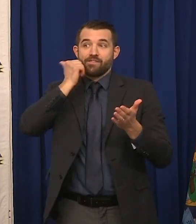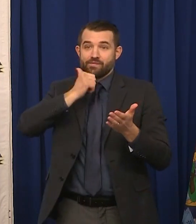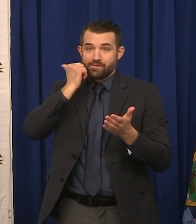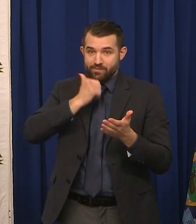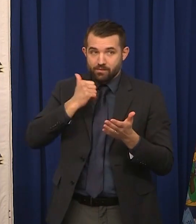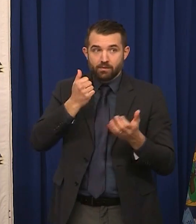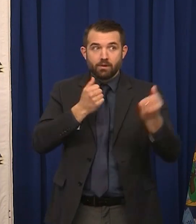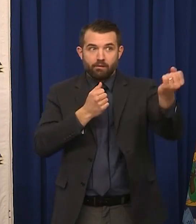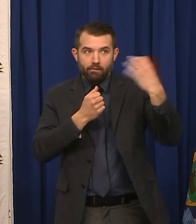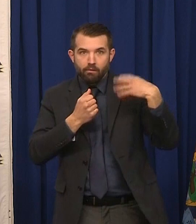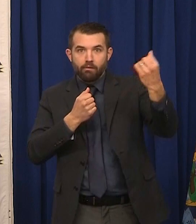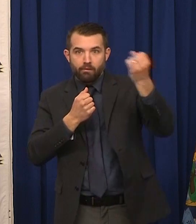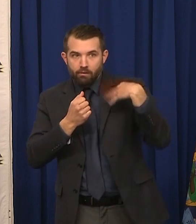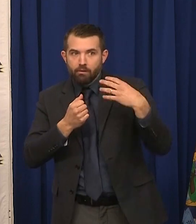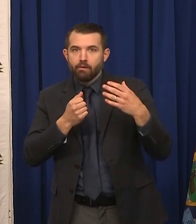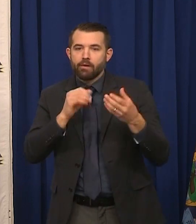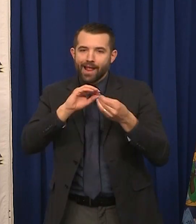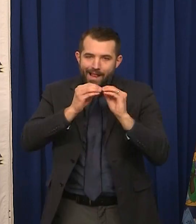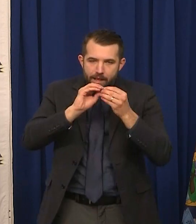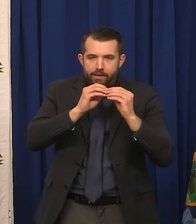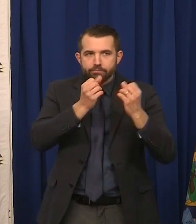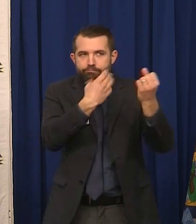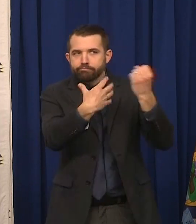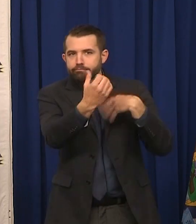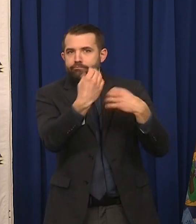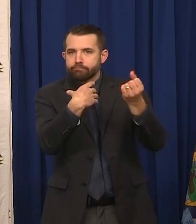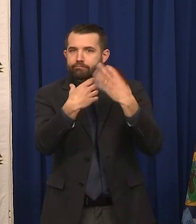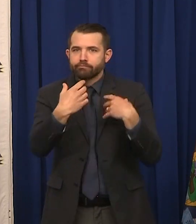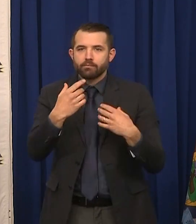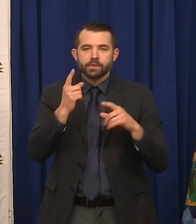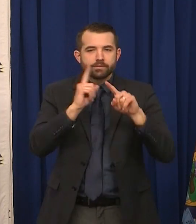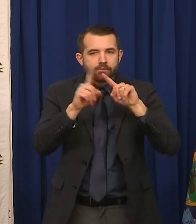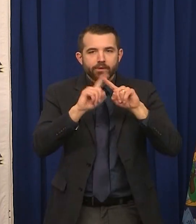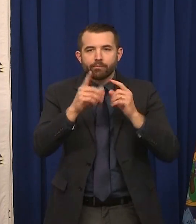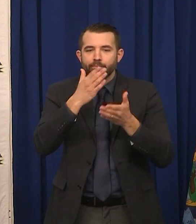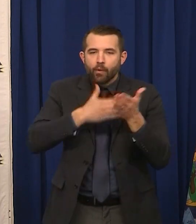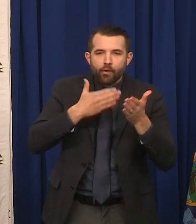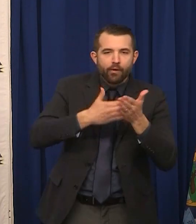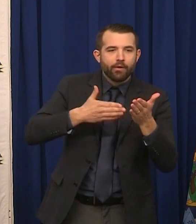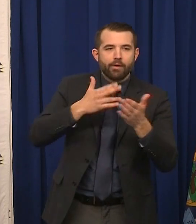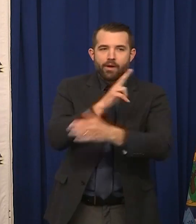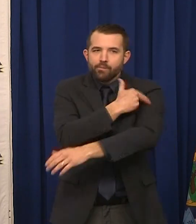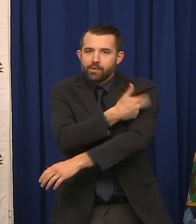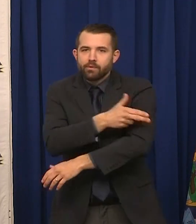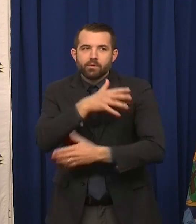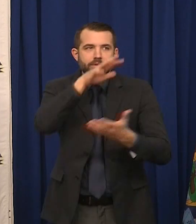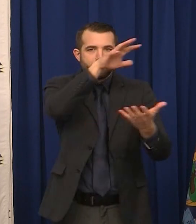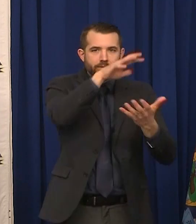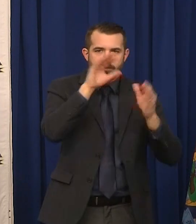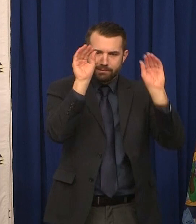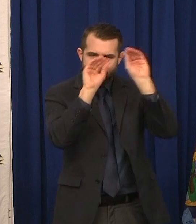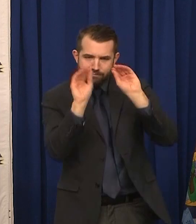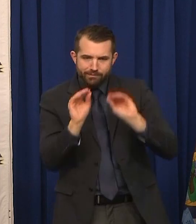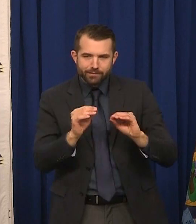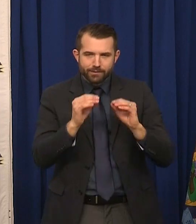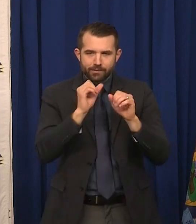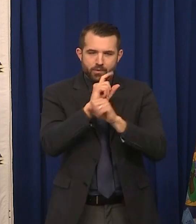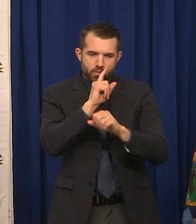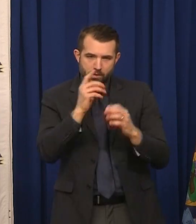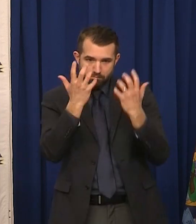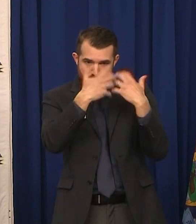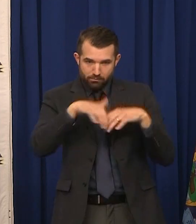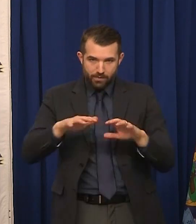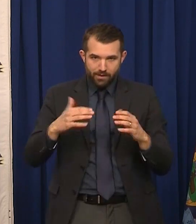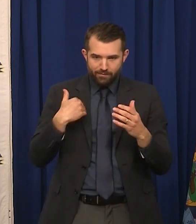data, often from disparate parts of the hospital, consolidating them and reporting them to Maine CDC once